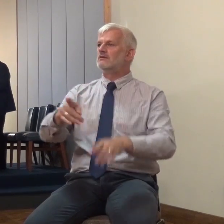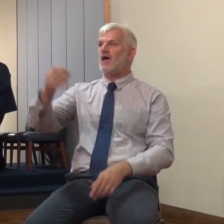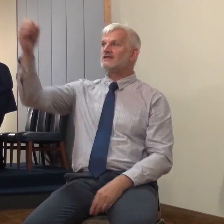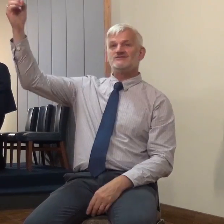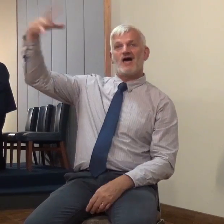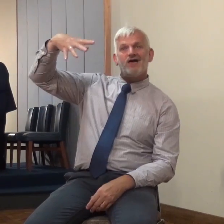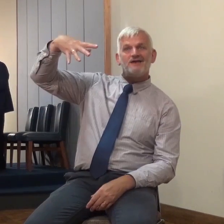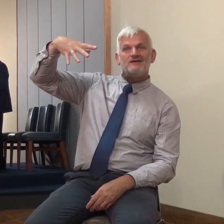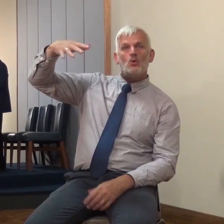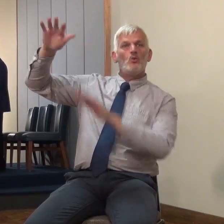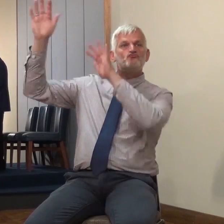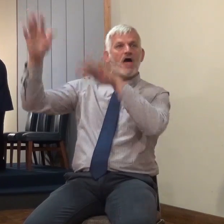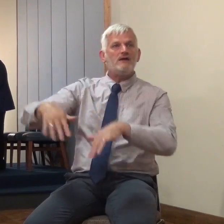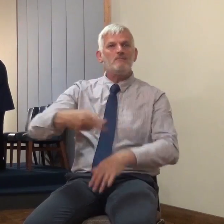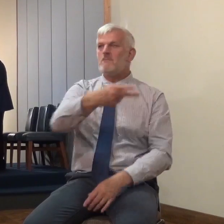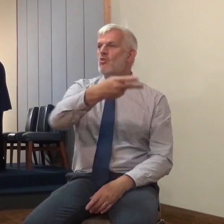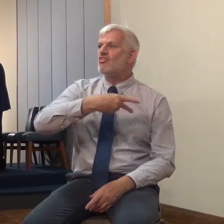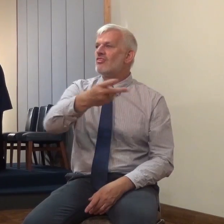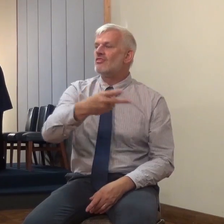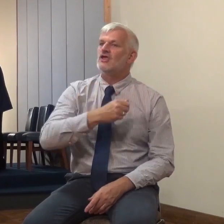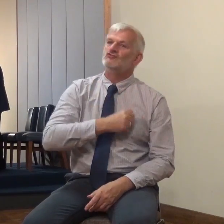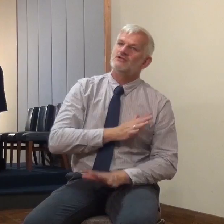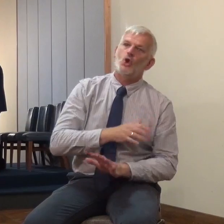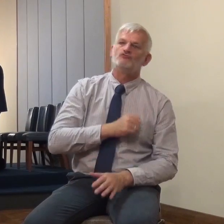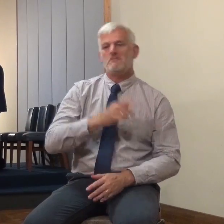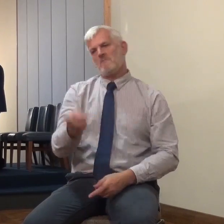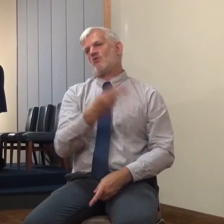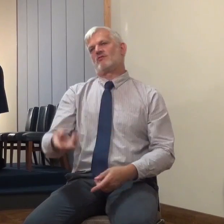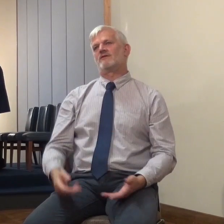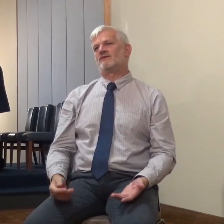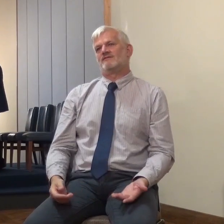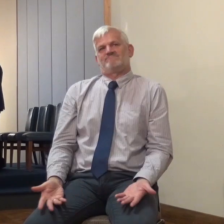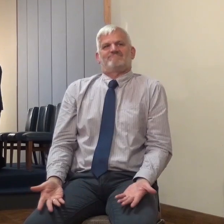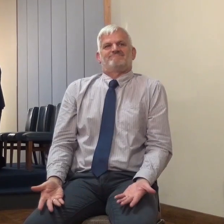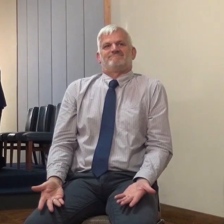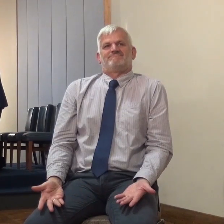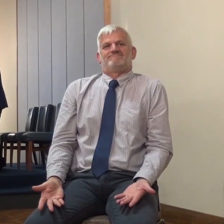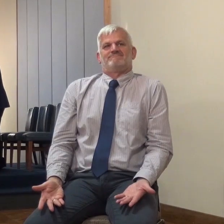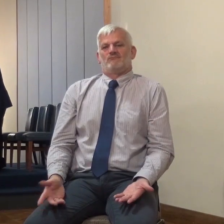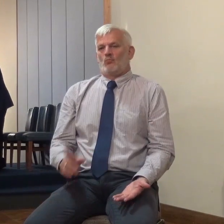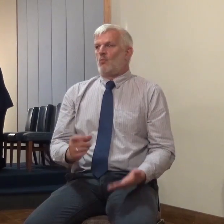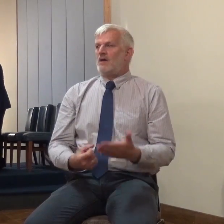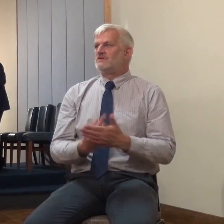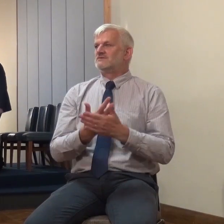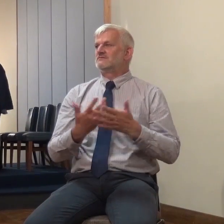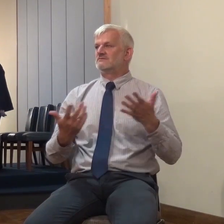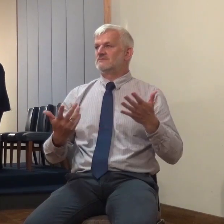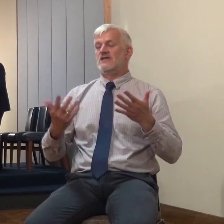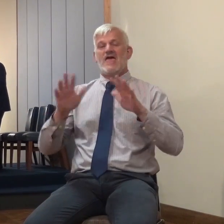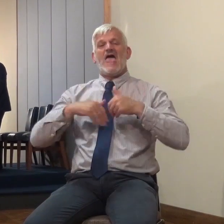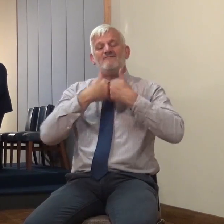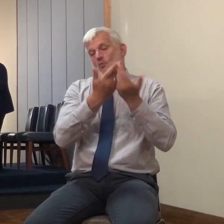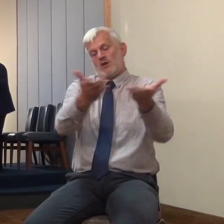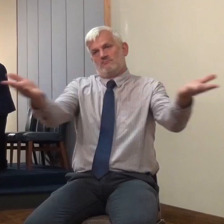shines and the rain falls on both counts. And so anything that comes by way of the weather is indiscriminate.